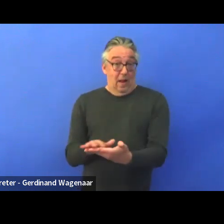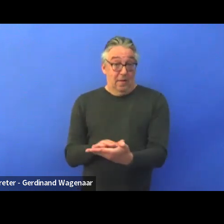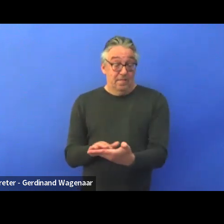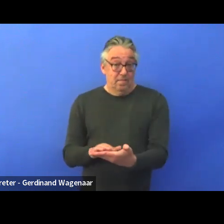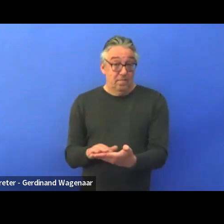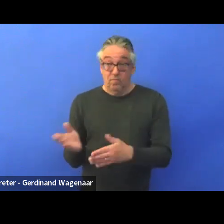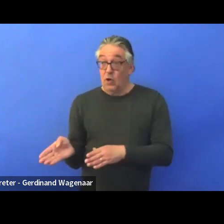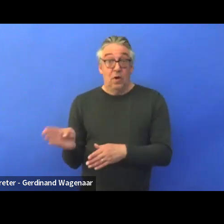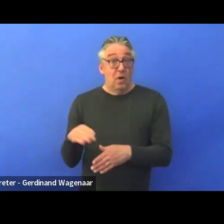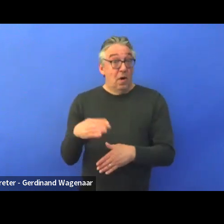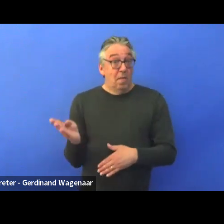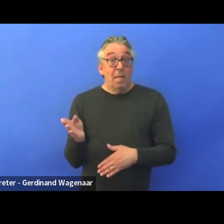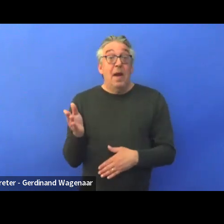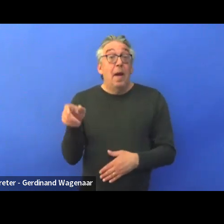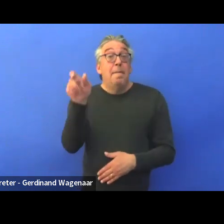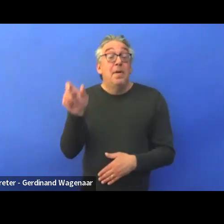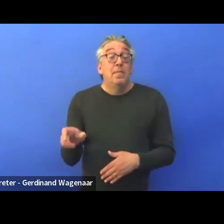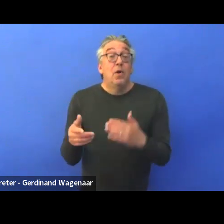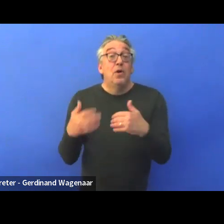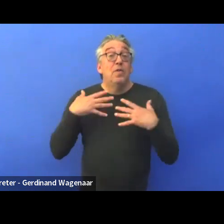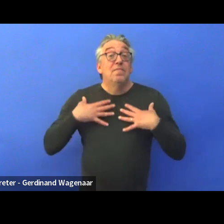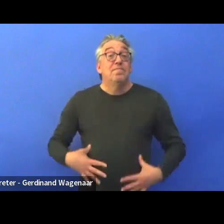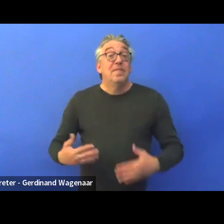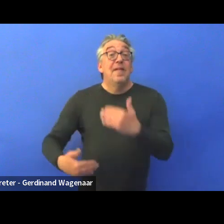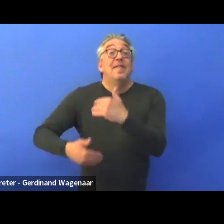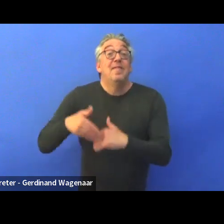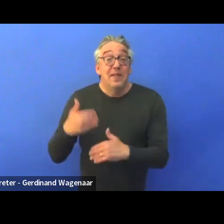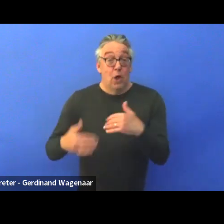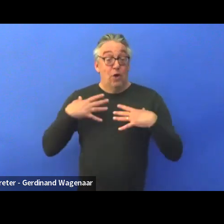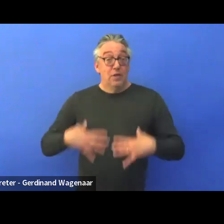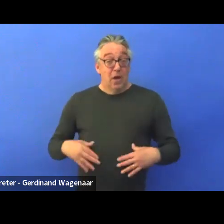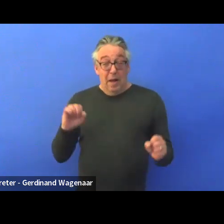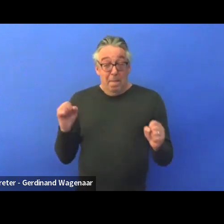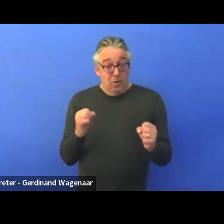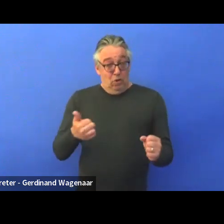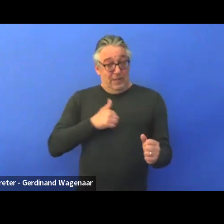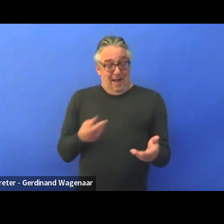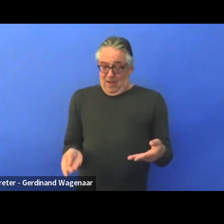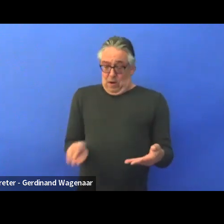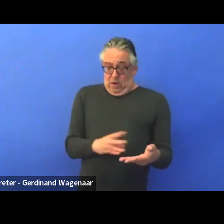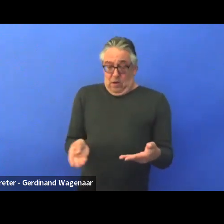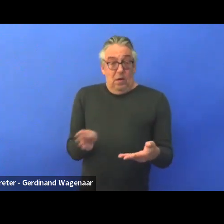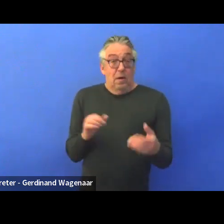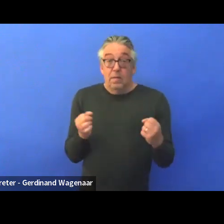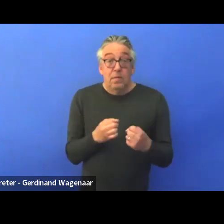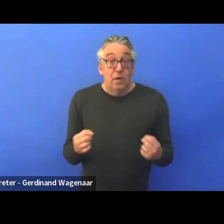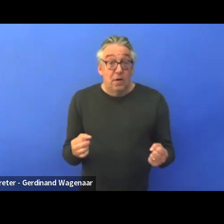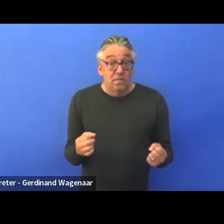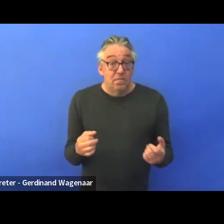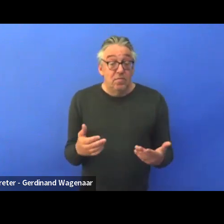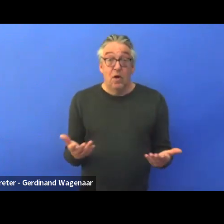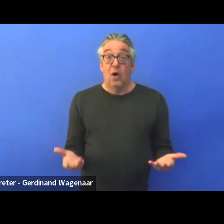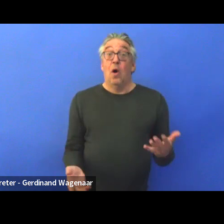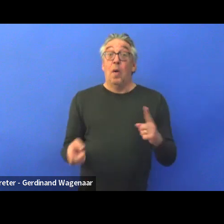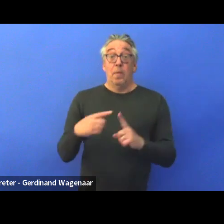disability who find it hard to hold a book or turn the pages of a book. And you know, we might as well include them as